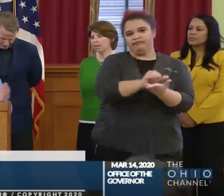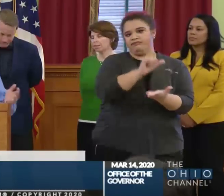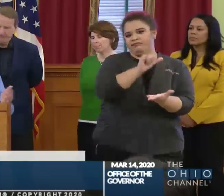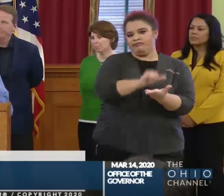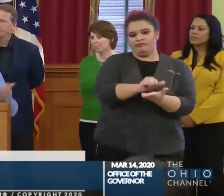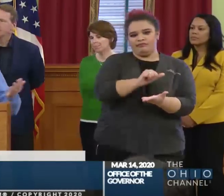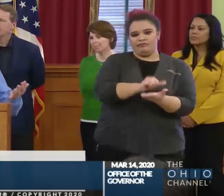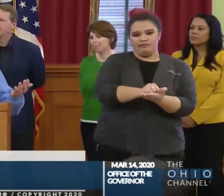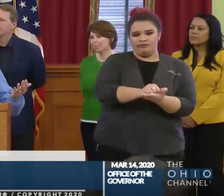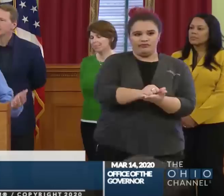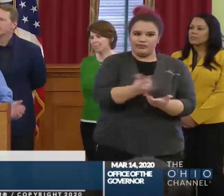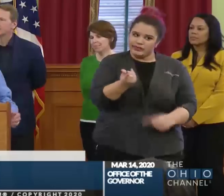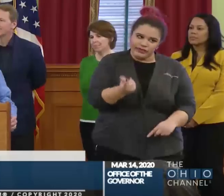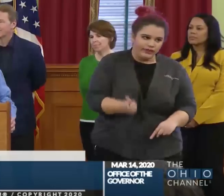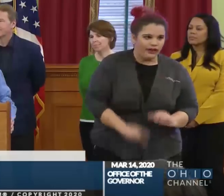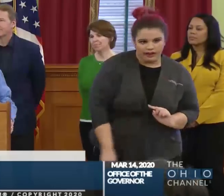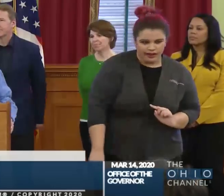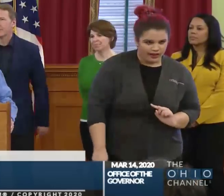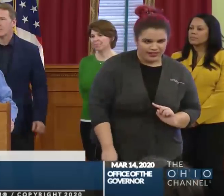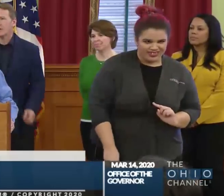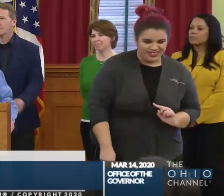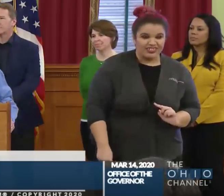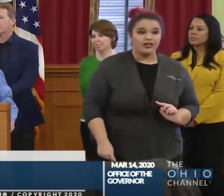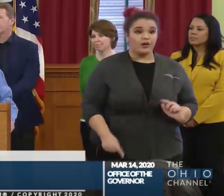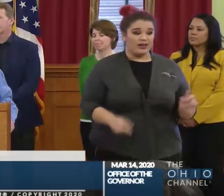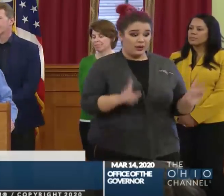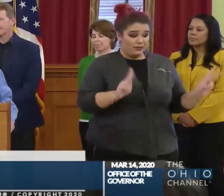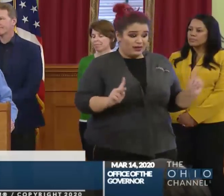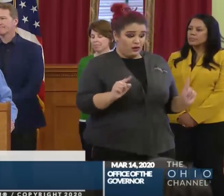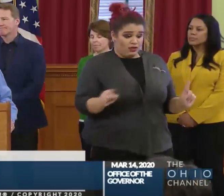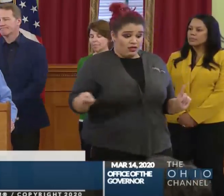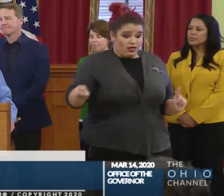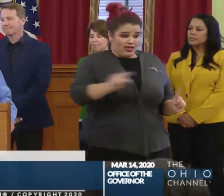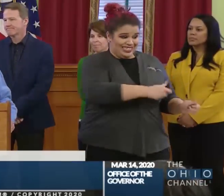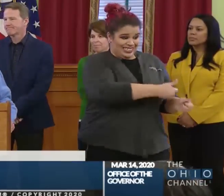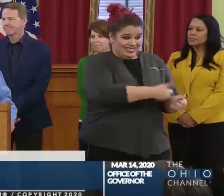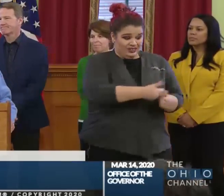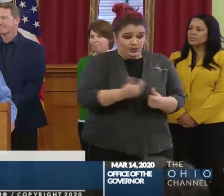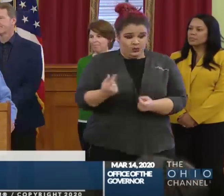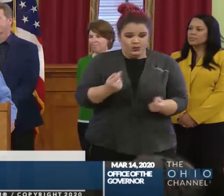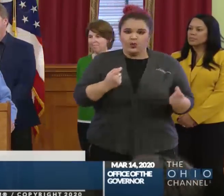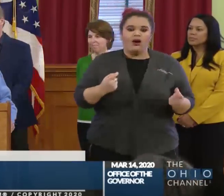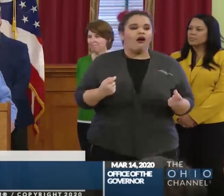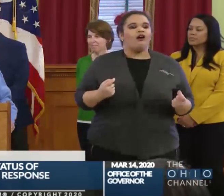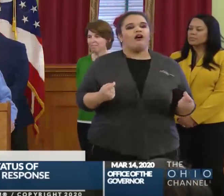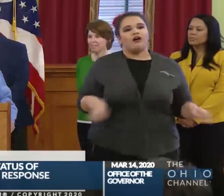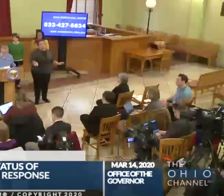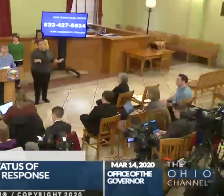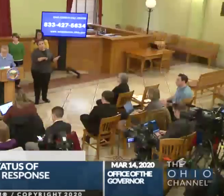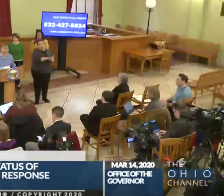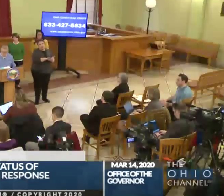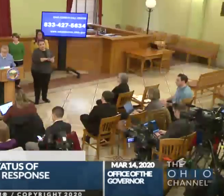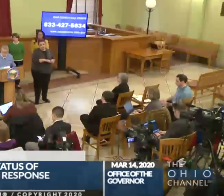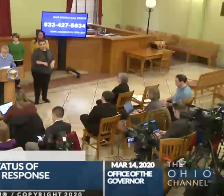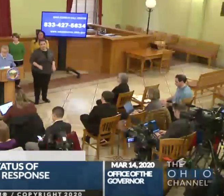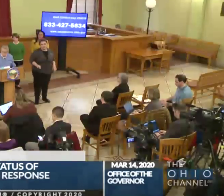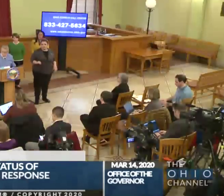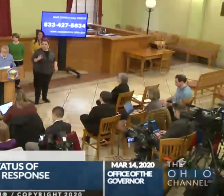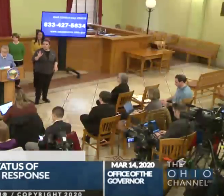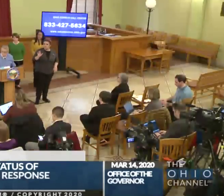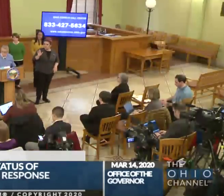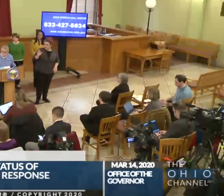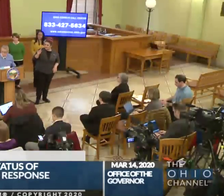collectively is a lot more important than any kind of rule or any kind of order that we can put out. Governor, daycare is